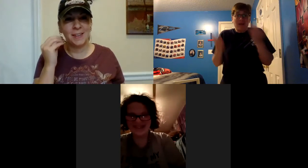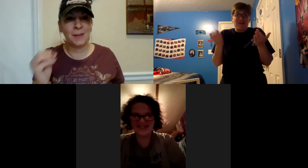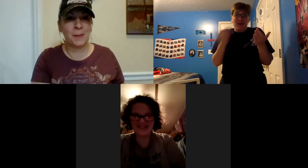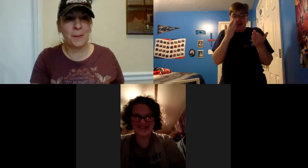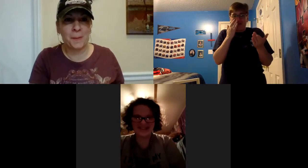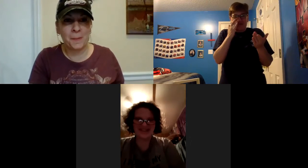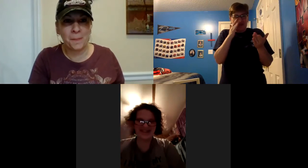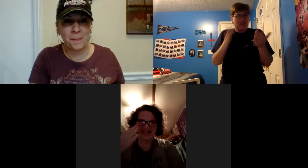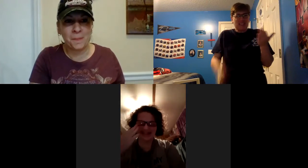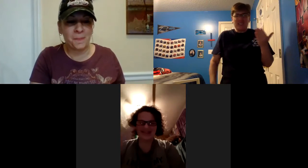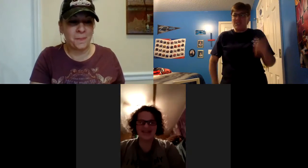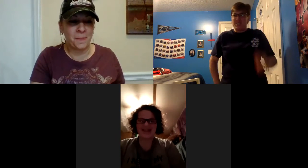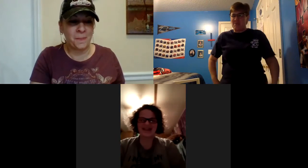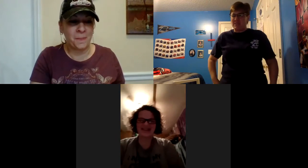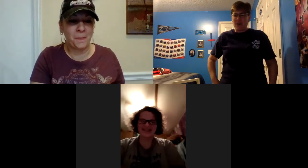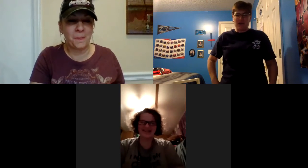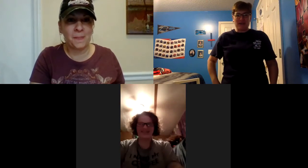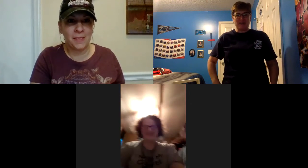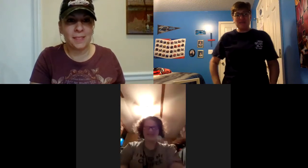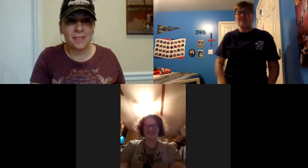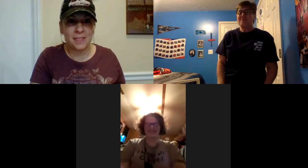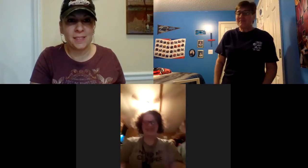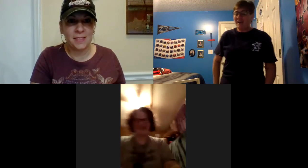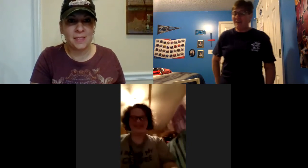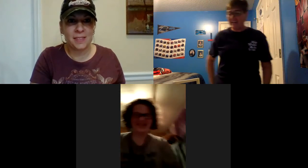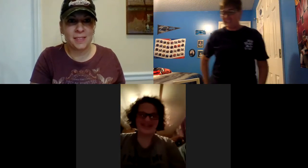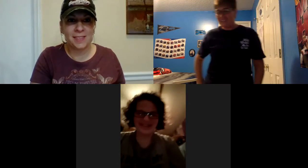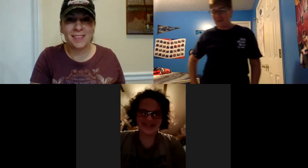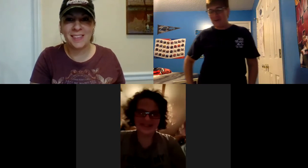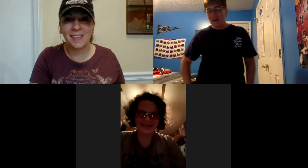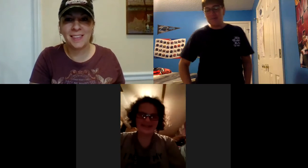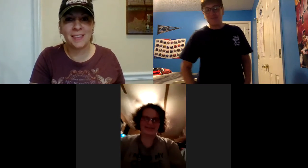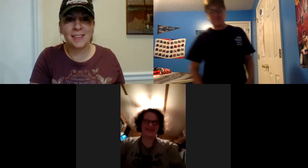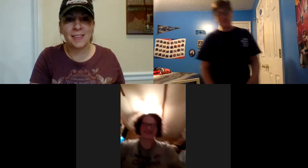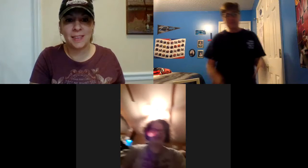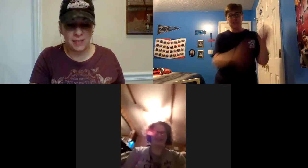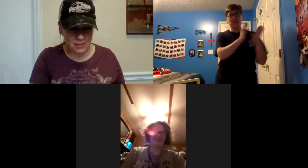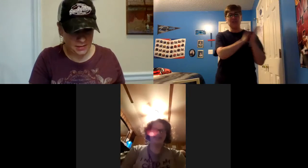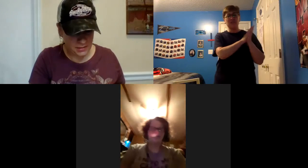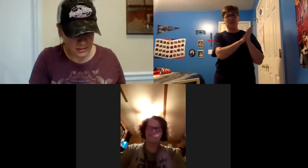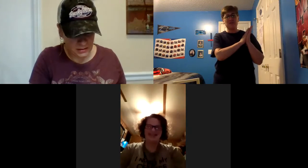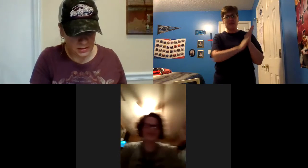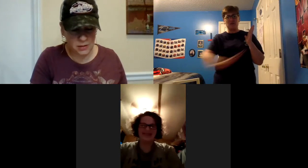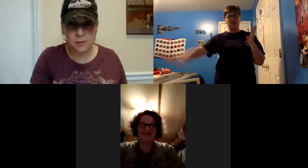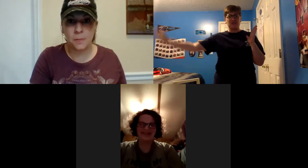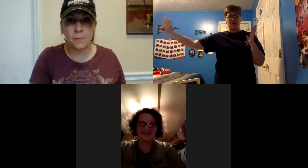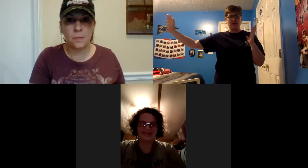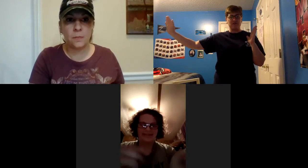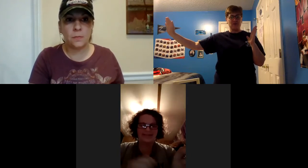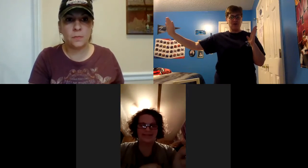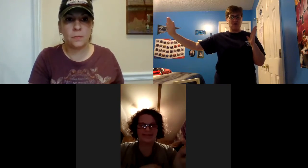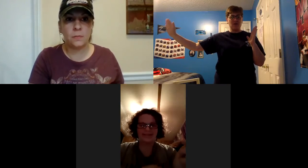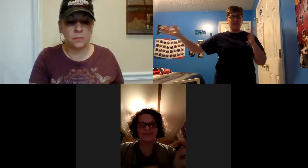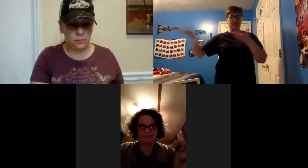That's what I've heard anyways. Your nose gets itchy, so I'm talking about you. All right. So do you guys want to do that one just all